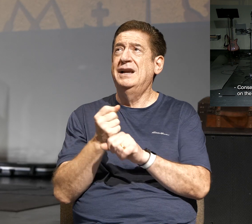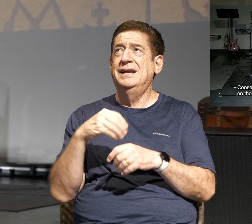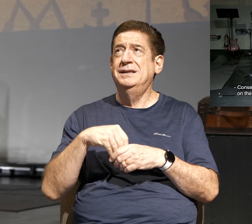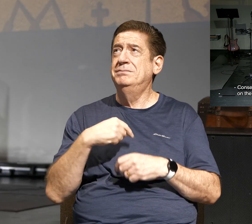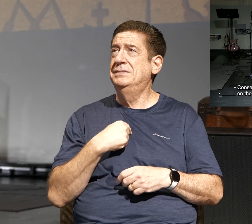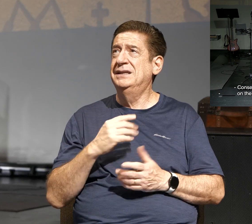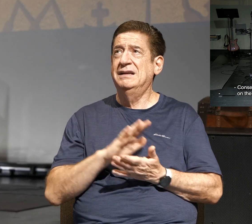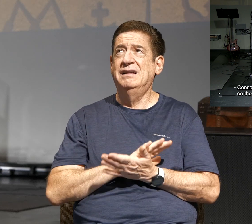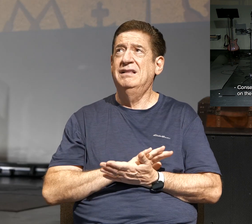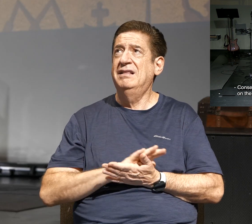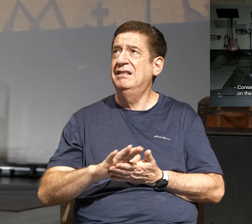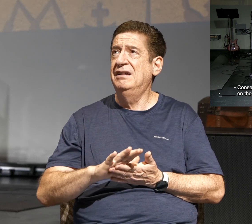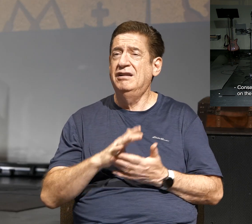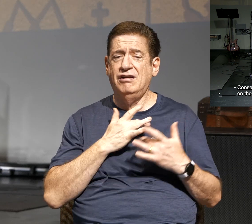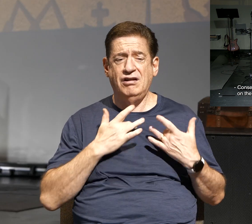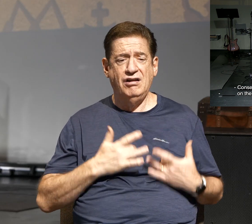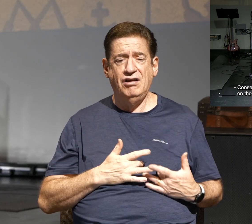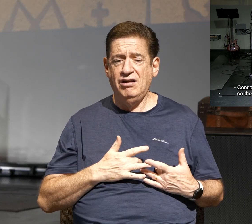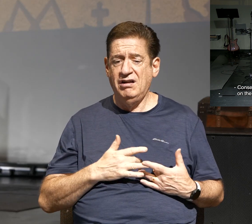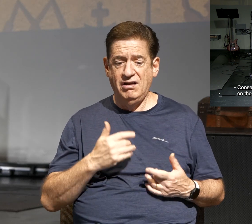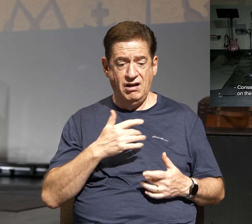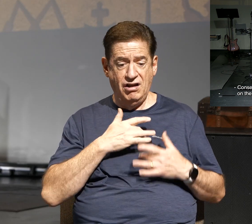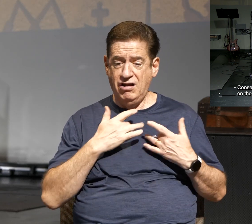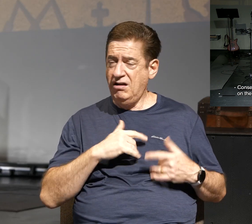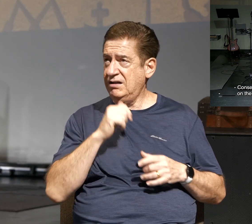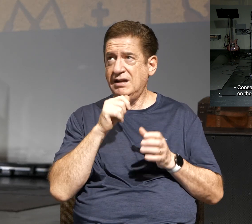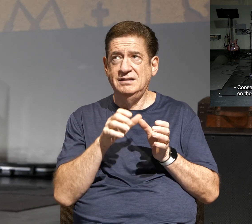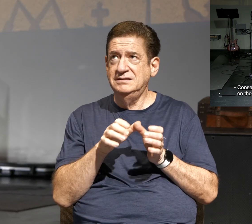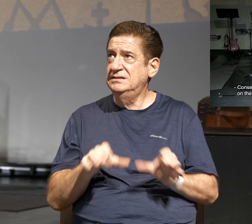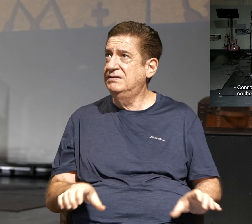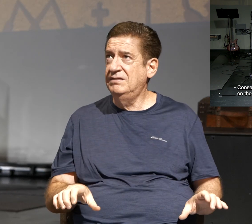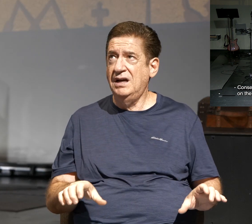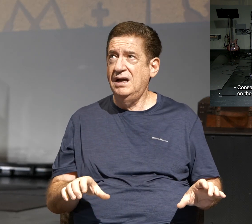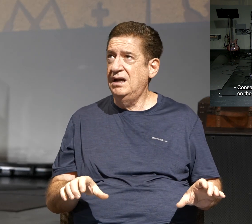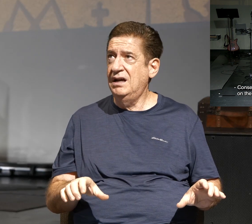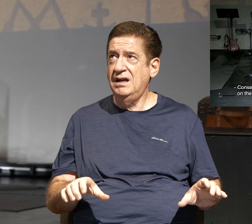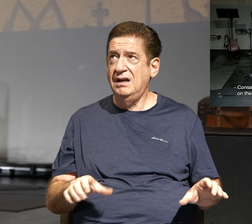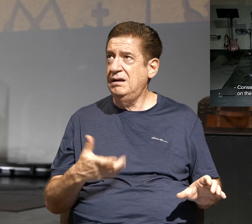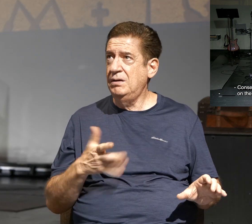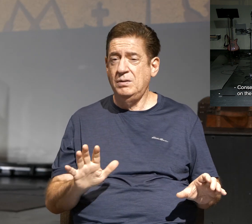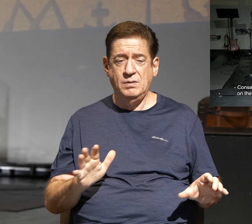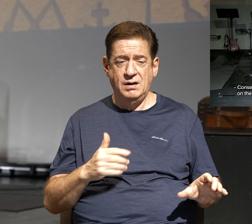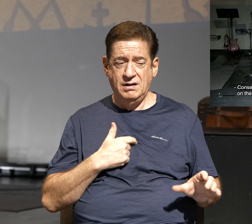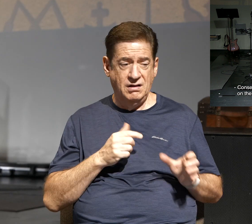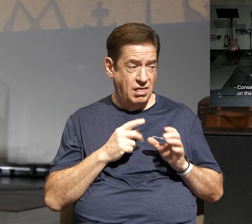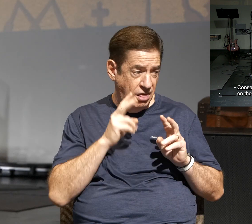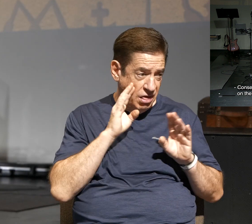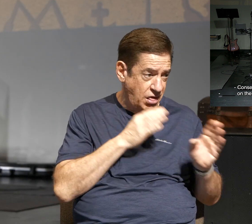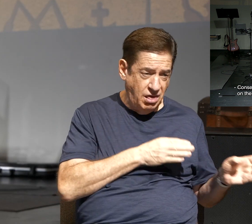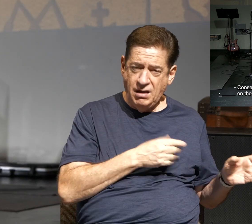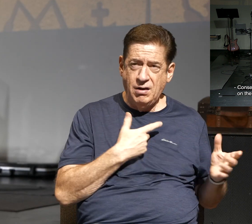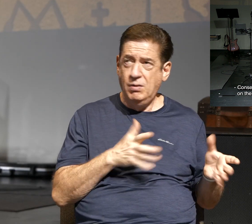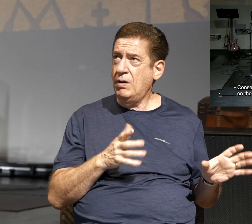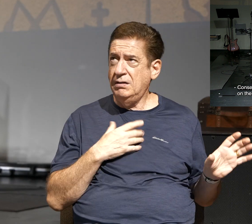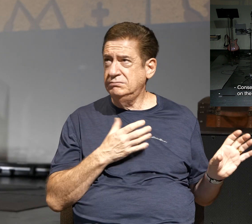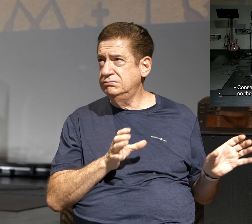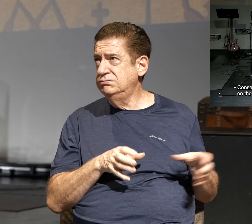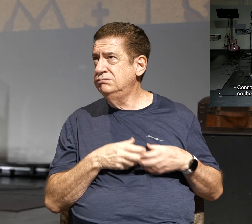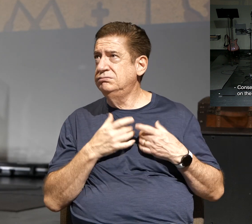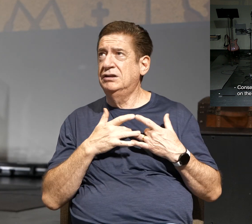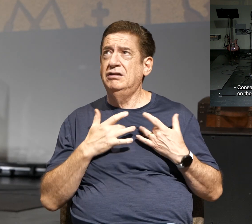heart, an undivided heart. Lord, I want you to have my heart's deepest loyalties and